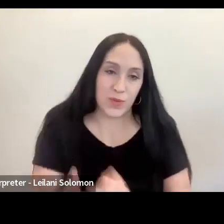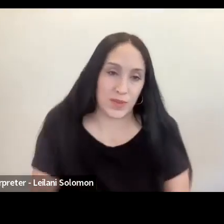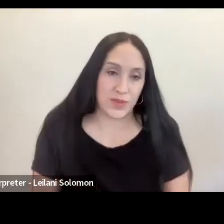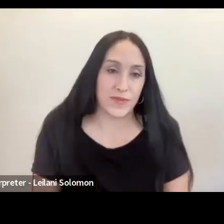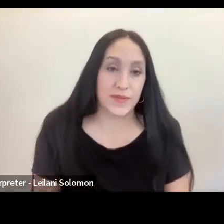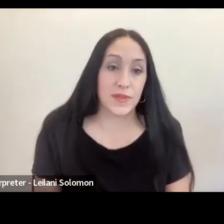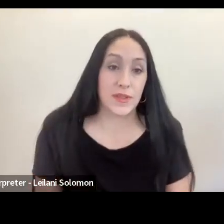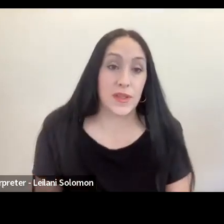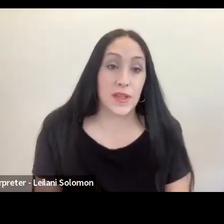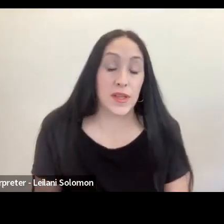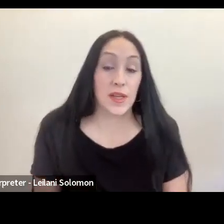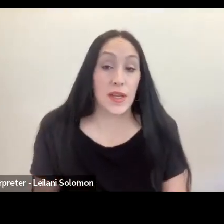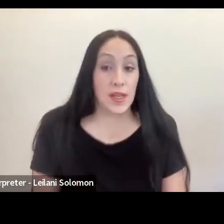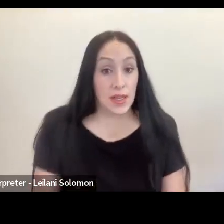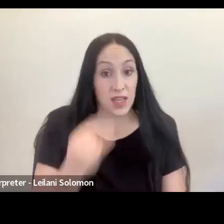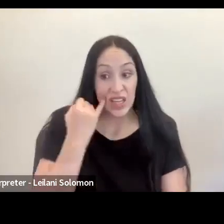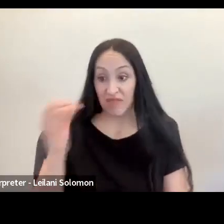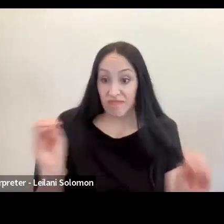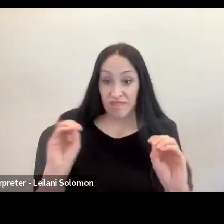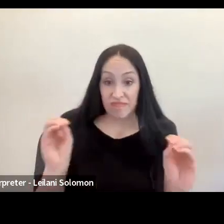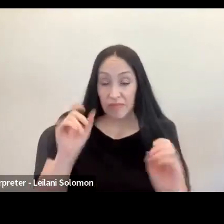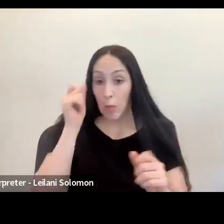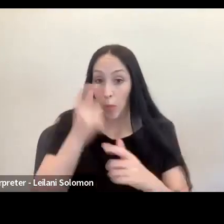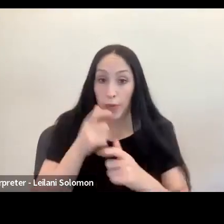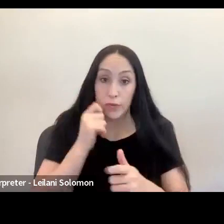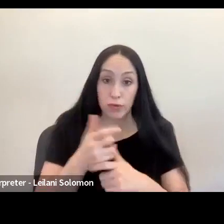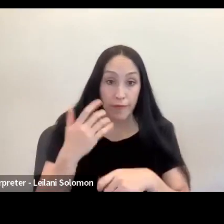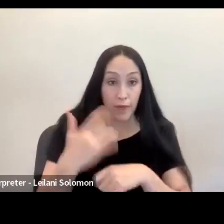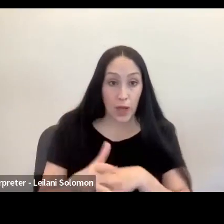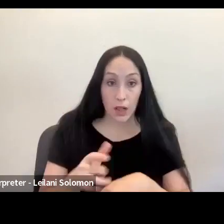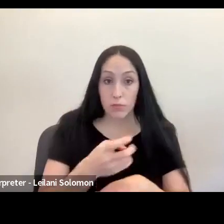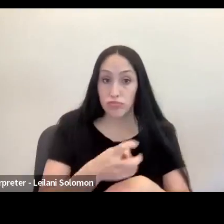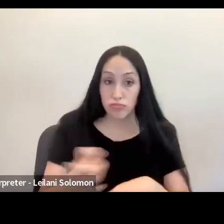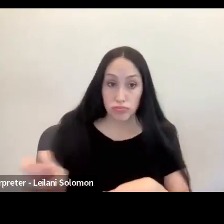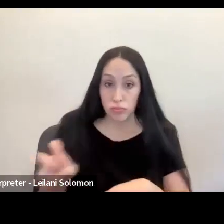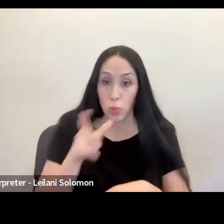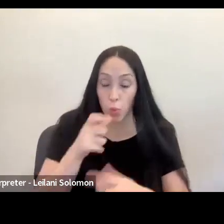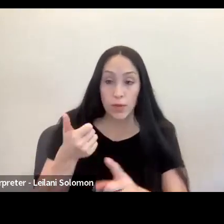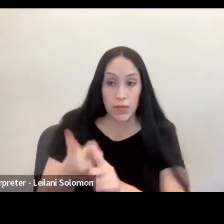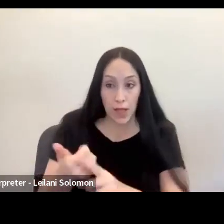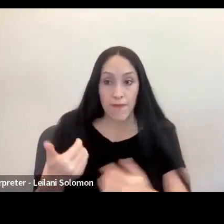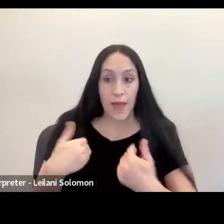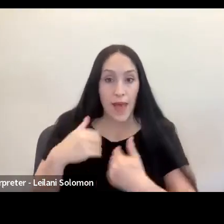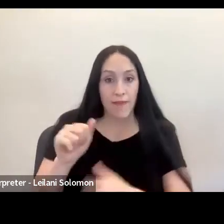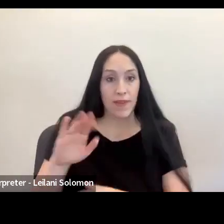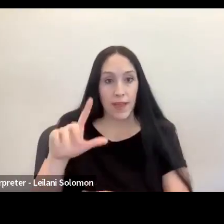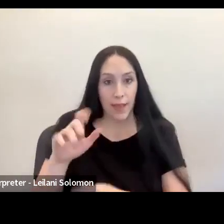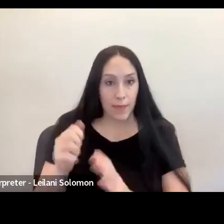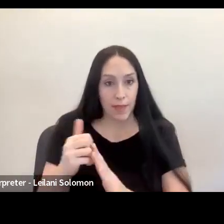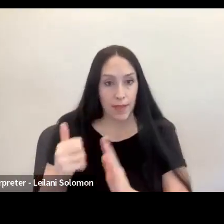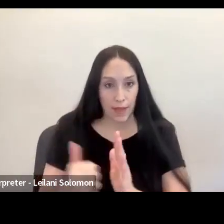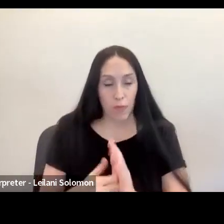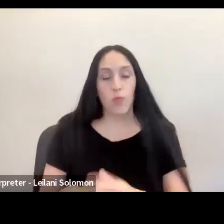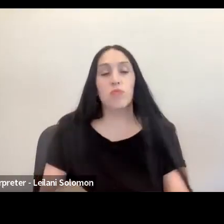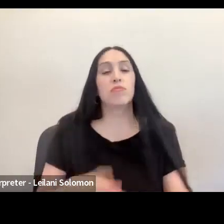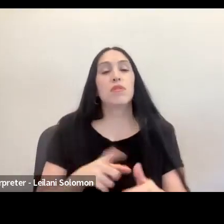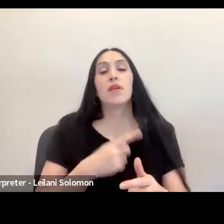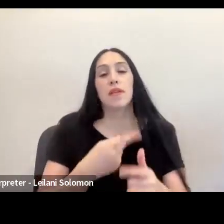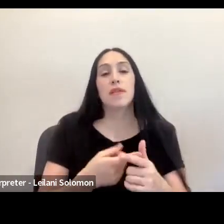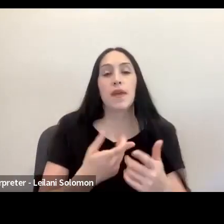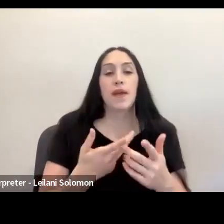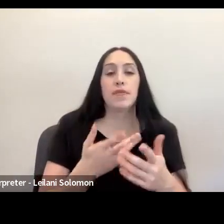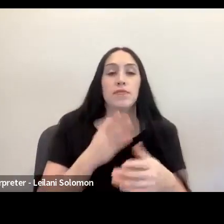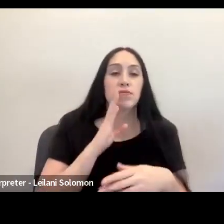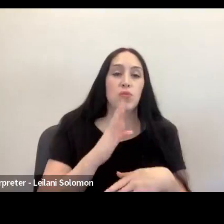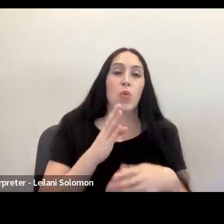funds would then go to the estate of the beneficiary if they're 18 or older. And so depending